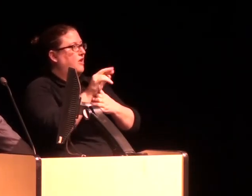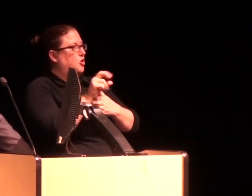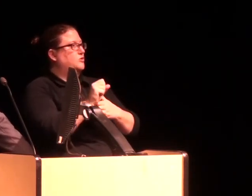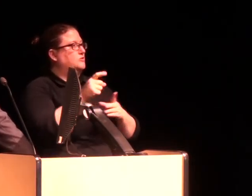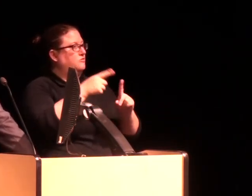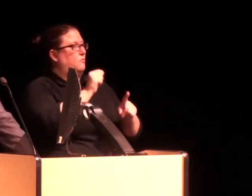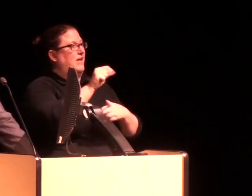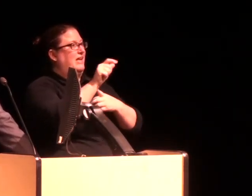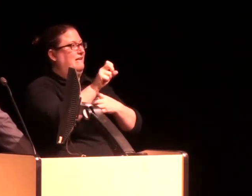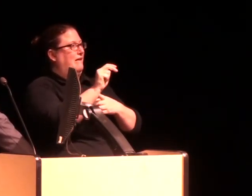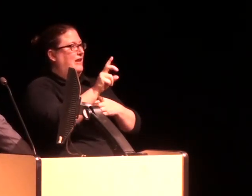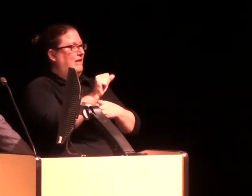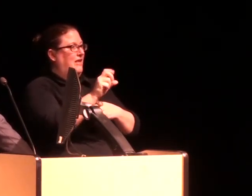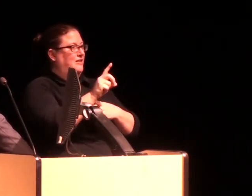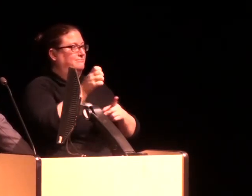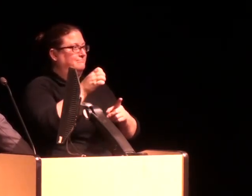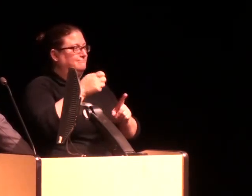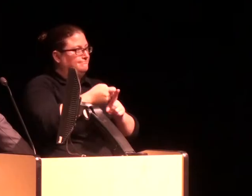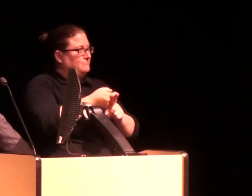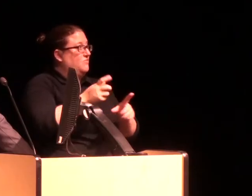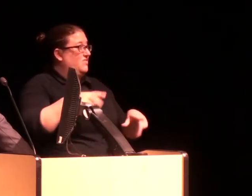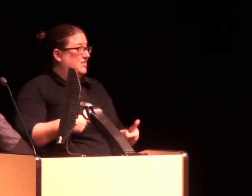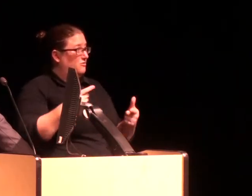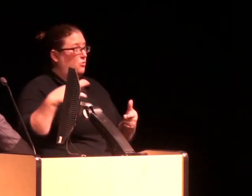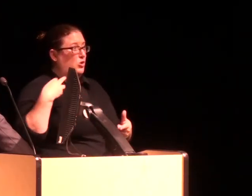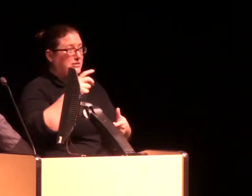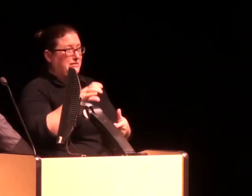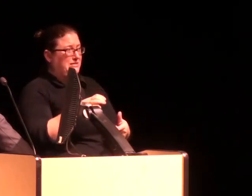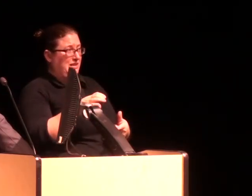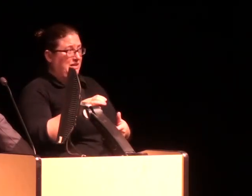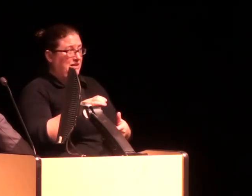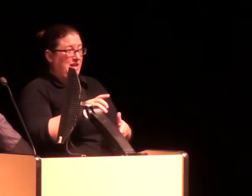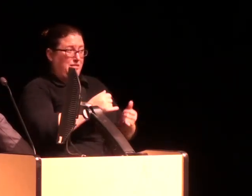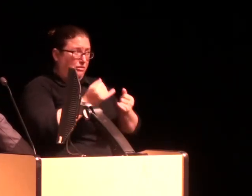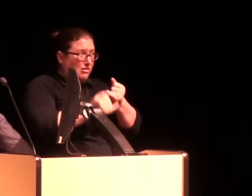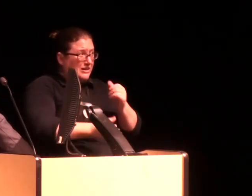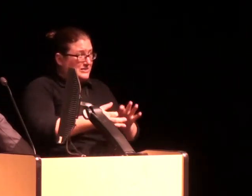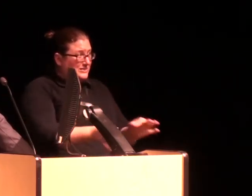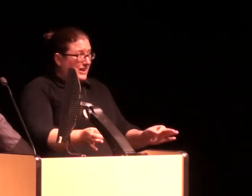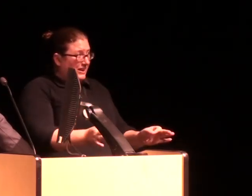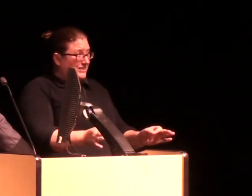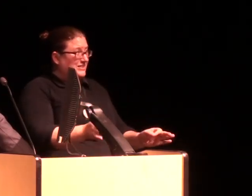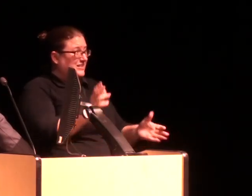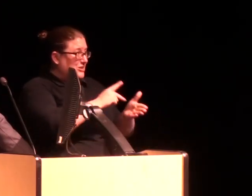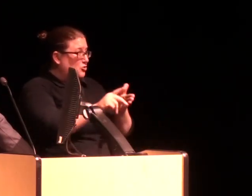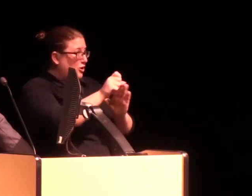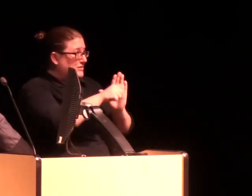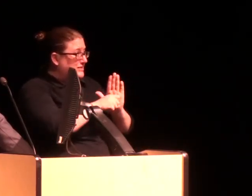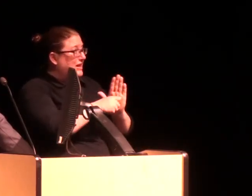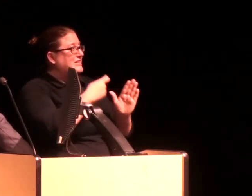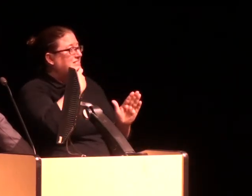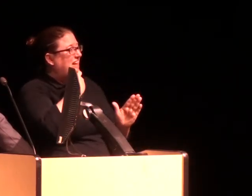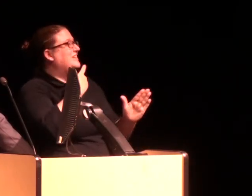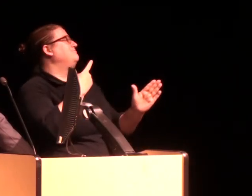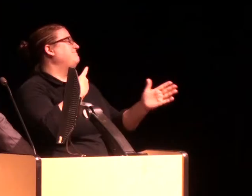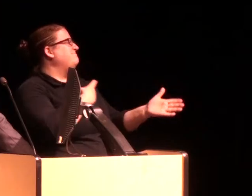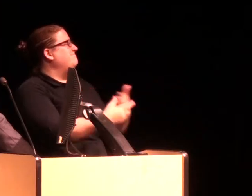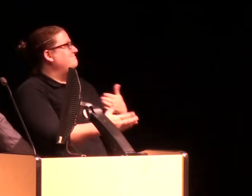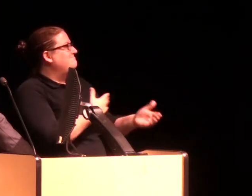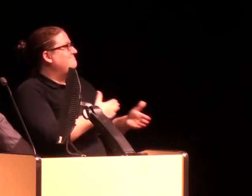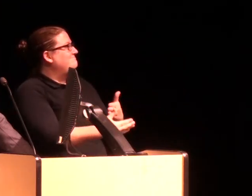last sentence, what Secretary of State Schultz said to President Reagan was, nevertheless, this